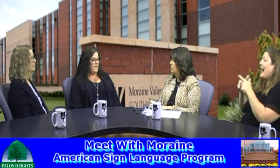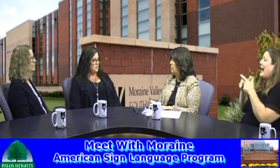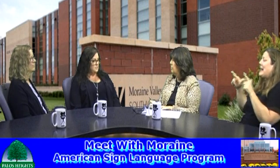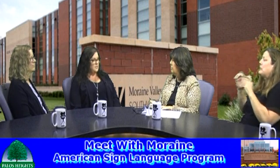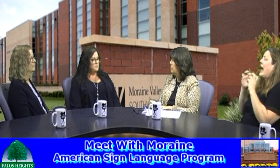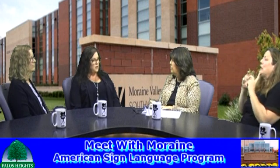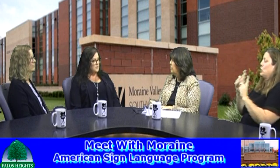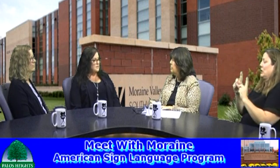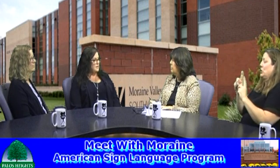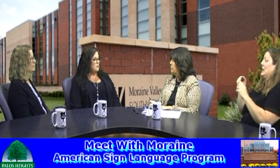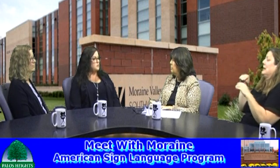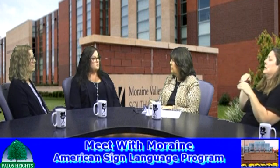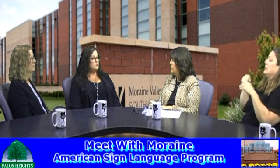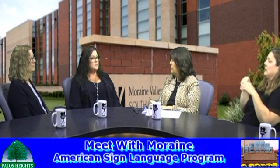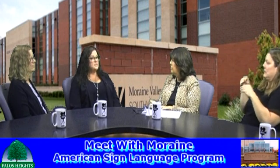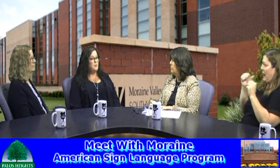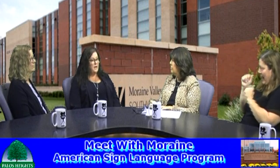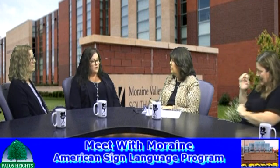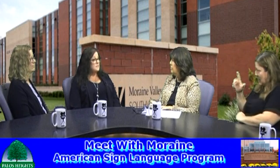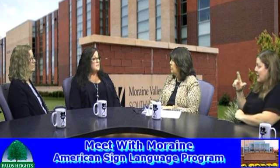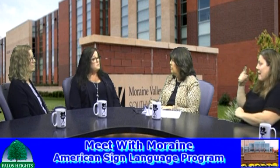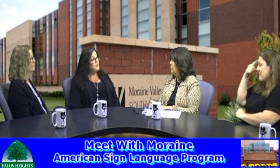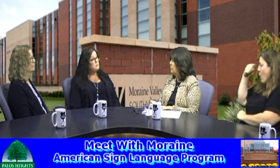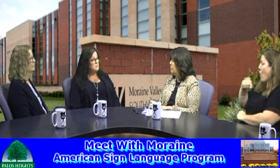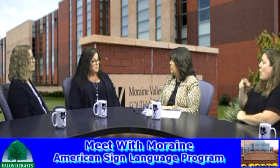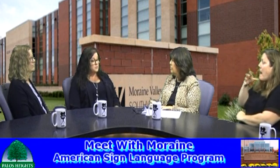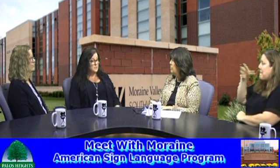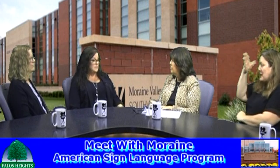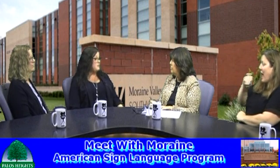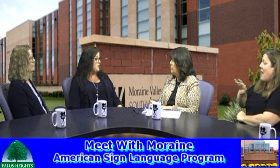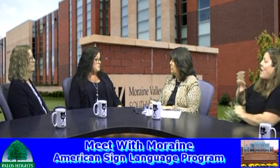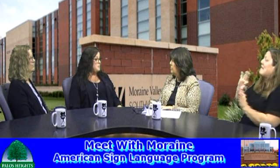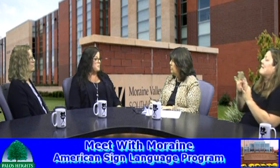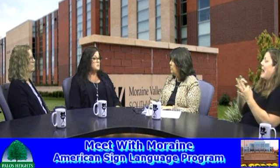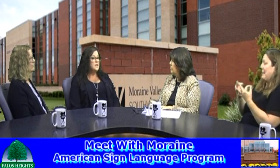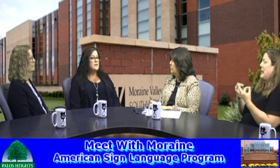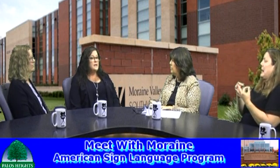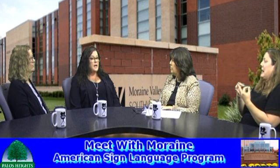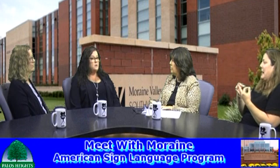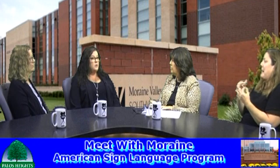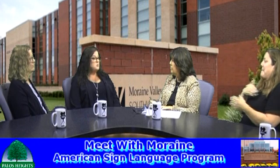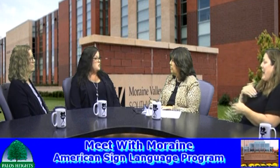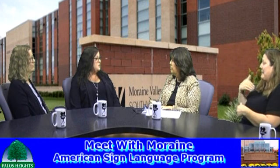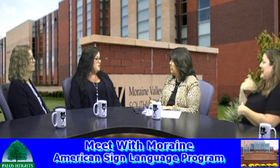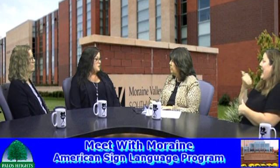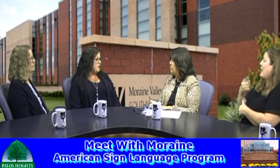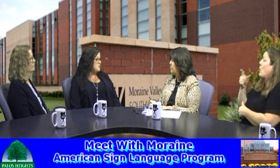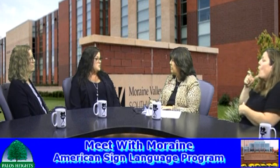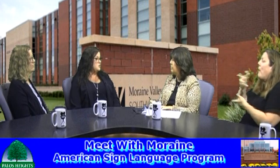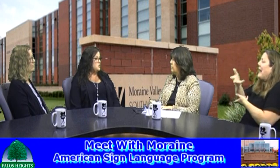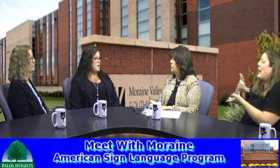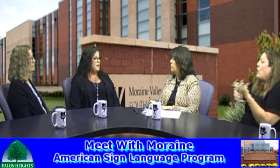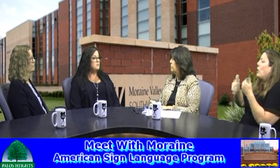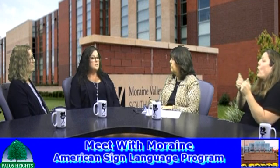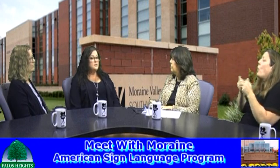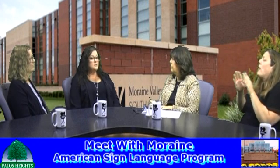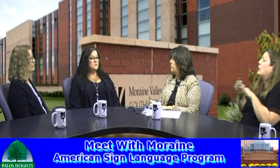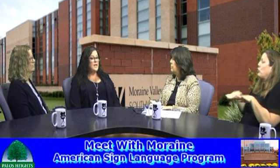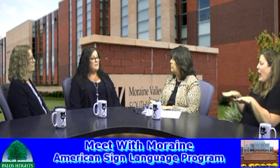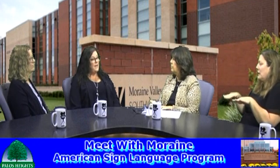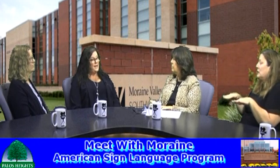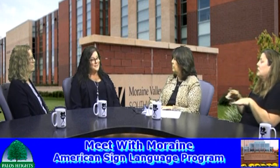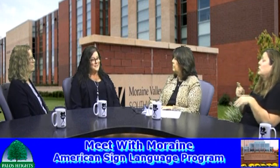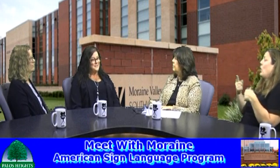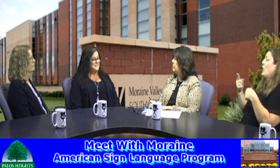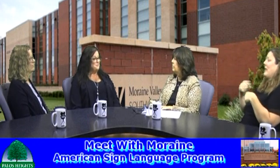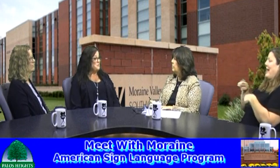language education in American Sign Language for these parents and family members, extended family members, anyone who's going to be interacting with this child, so